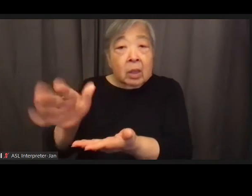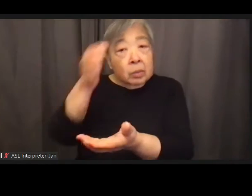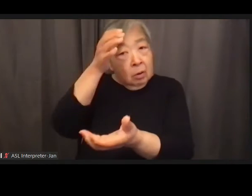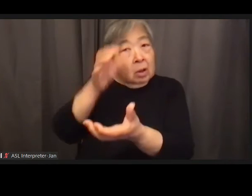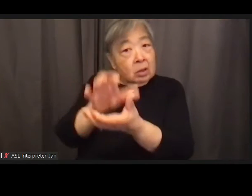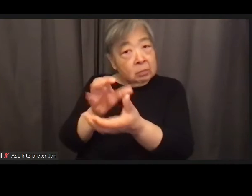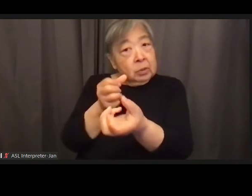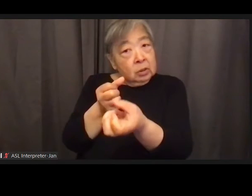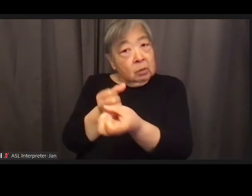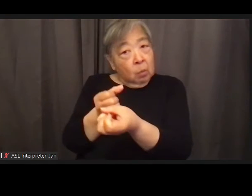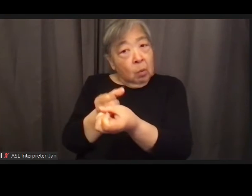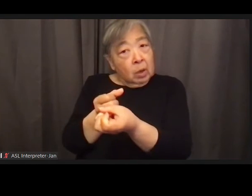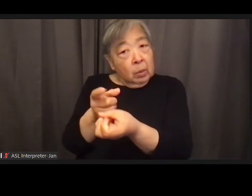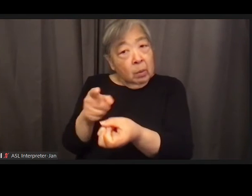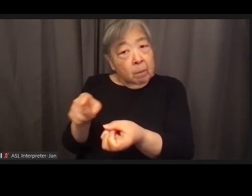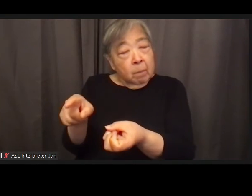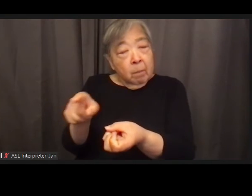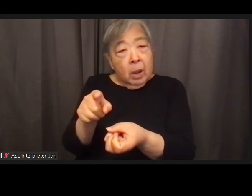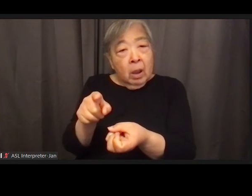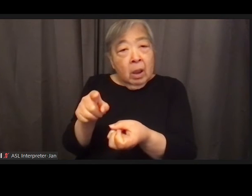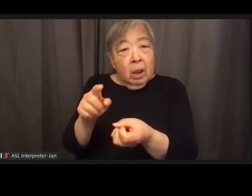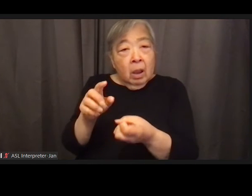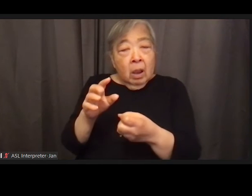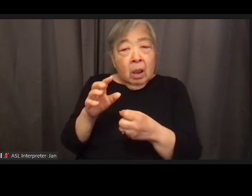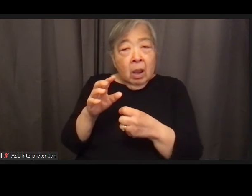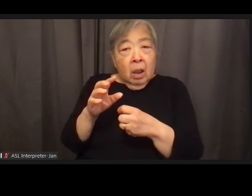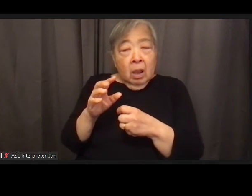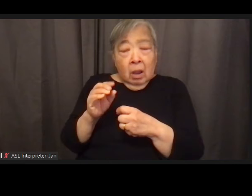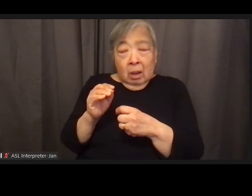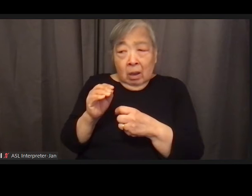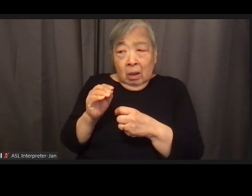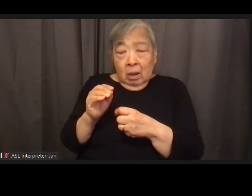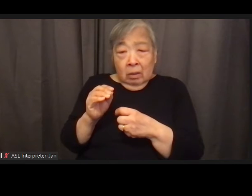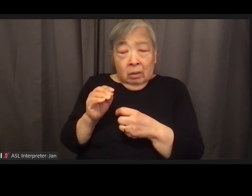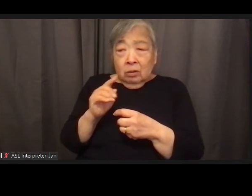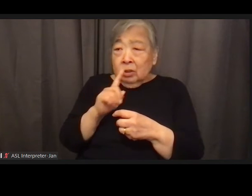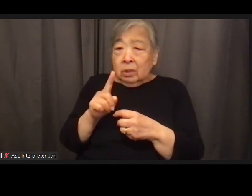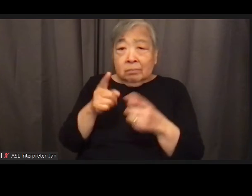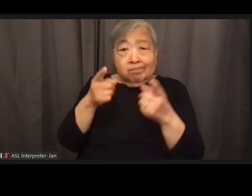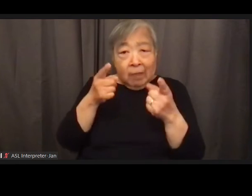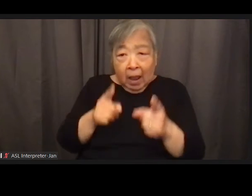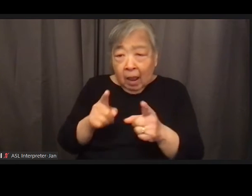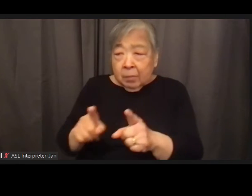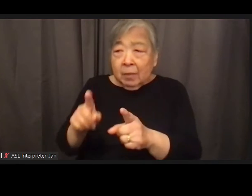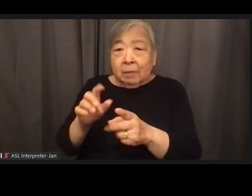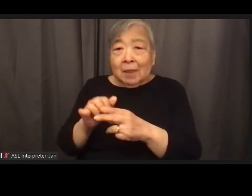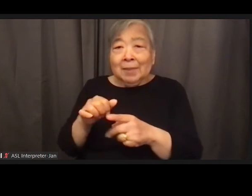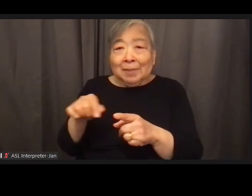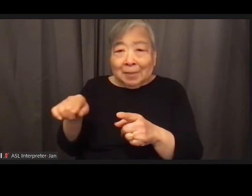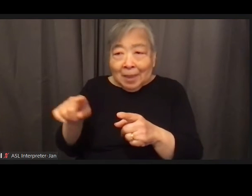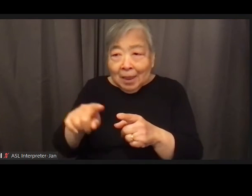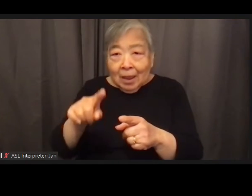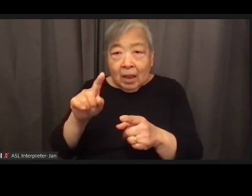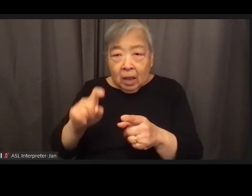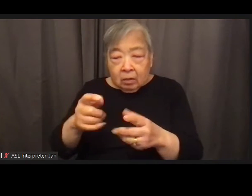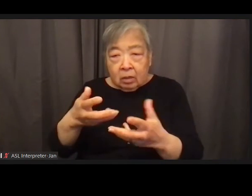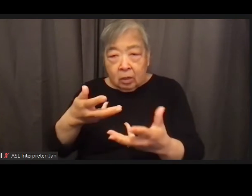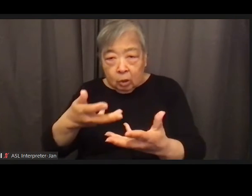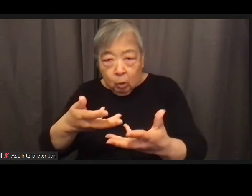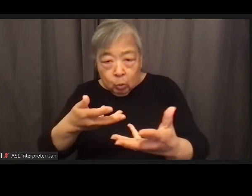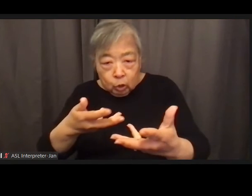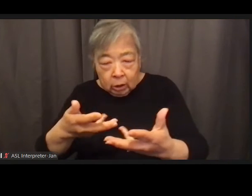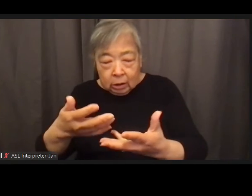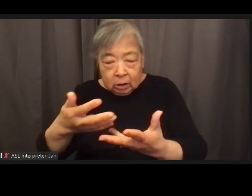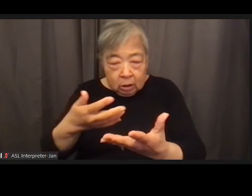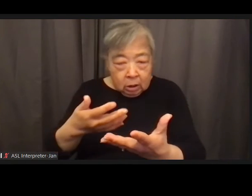supported them. And, you know, these were just developments that they had to negotiate day to day,